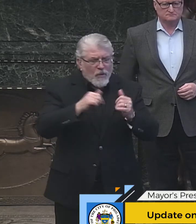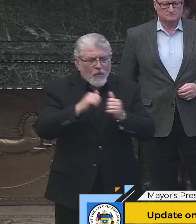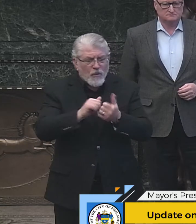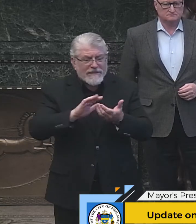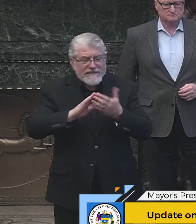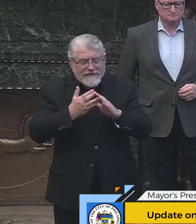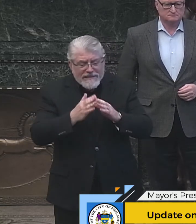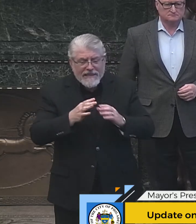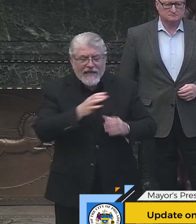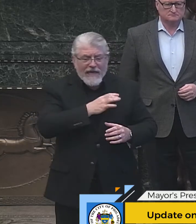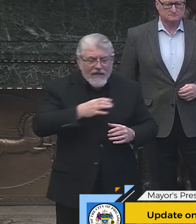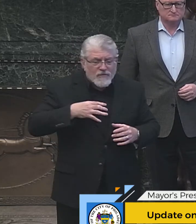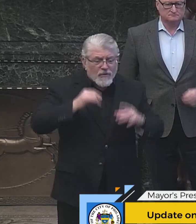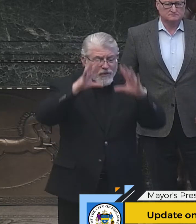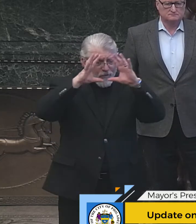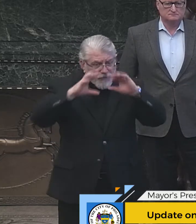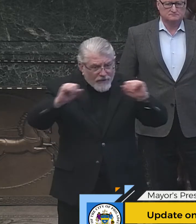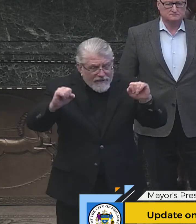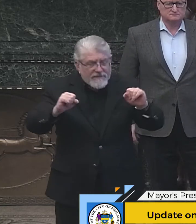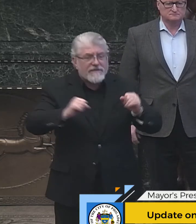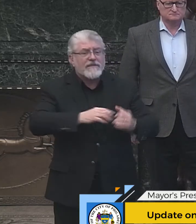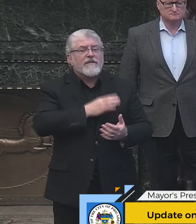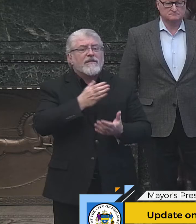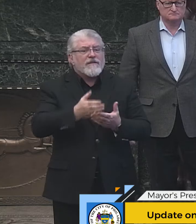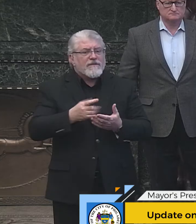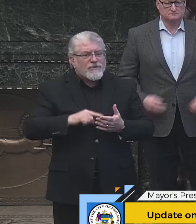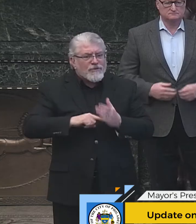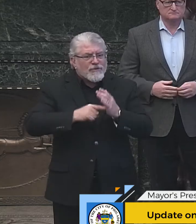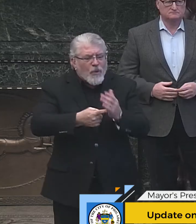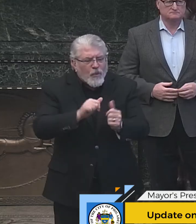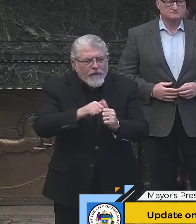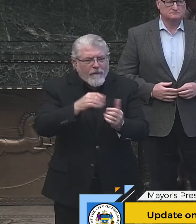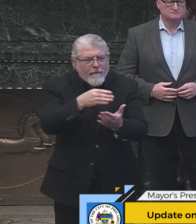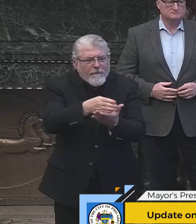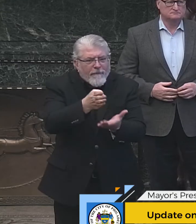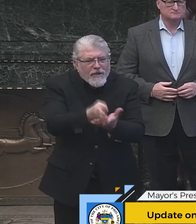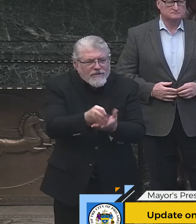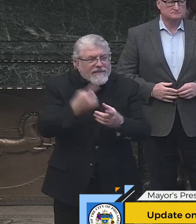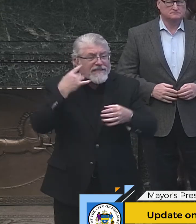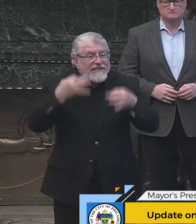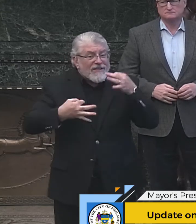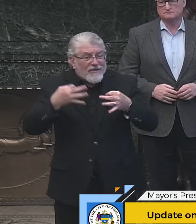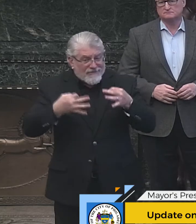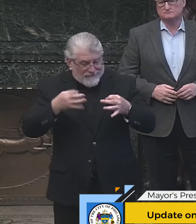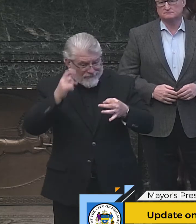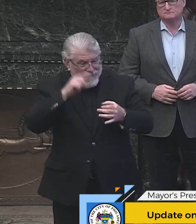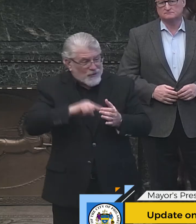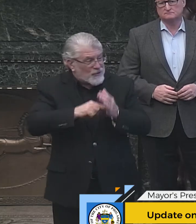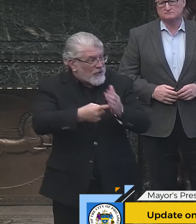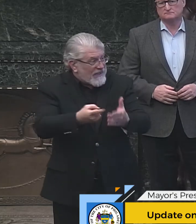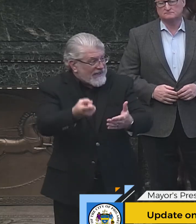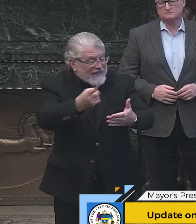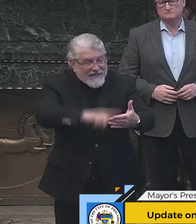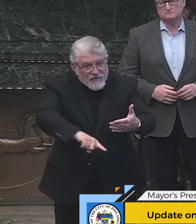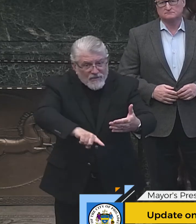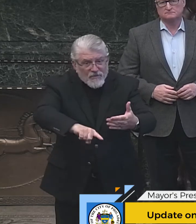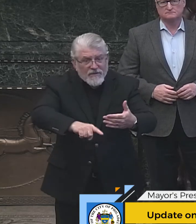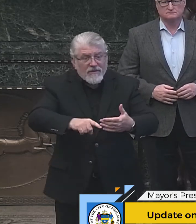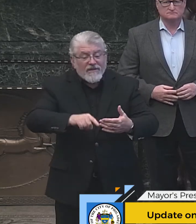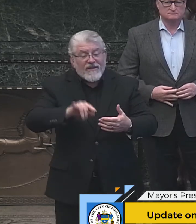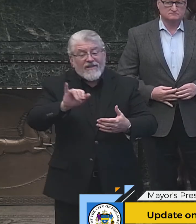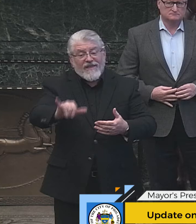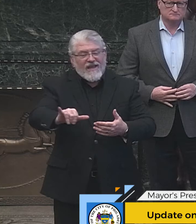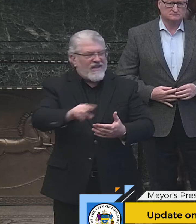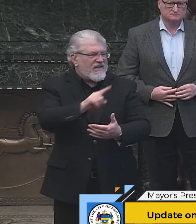budget hearings that were scheduled for next week have been canceled. And again, we are working with our council colleagues